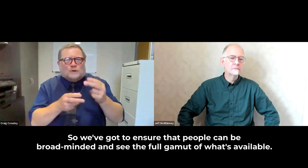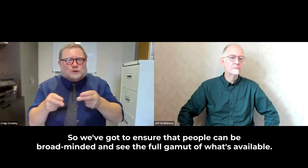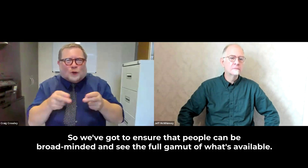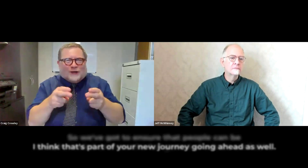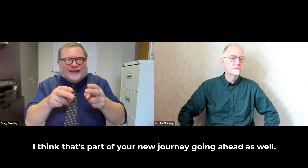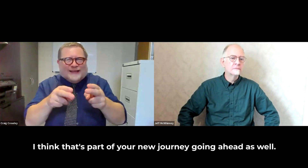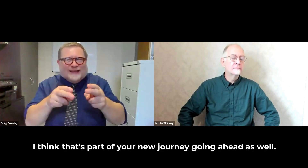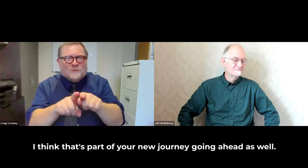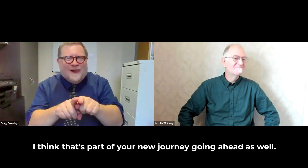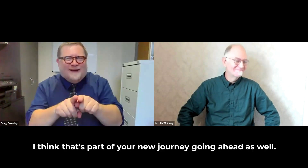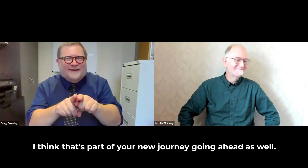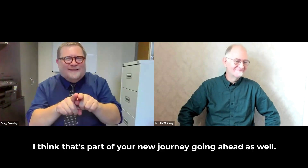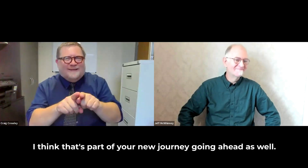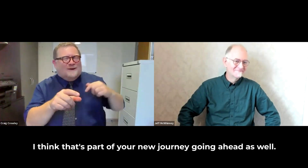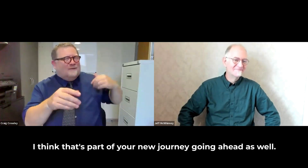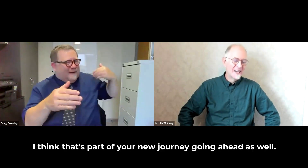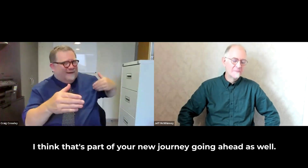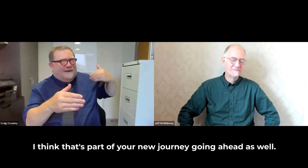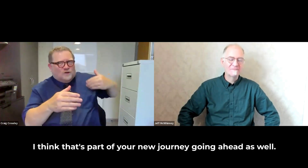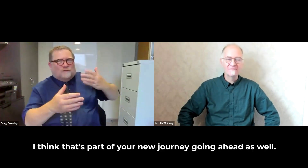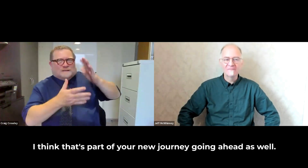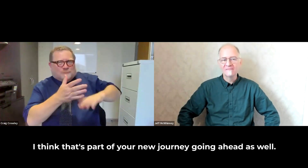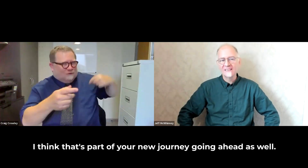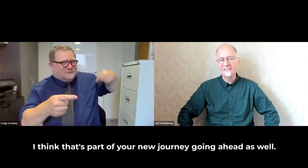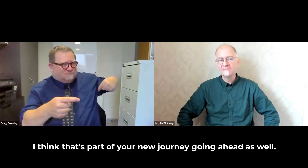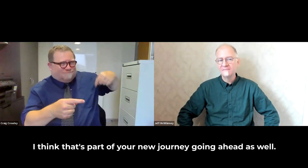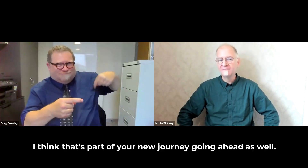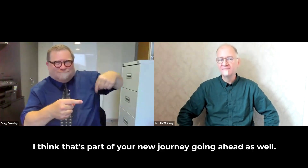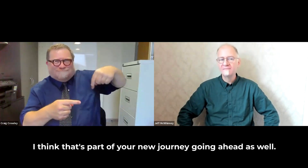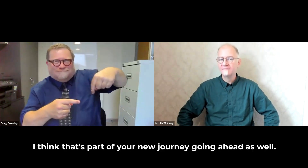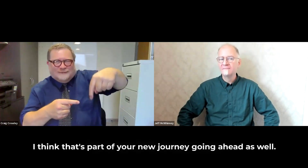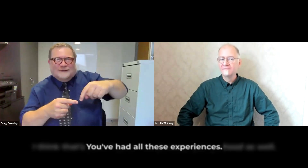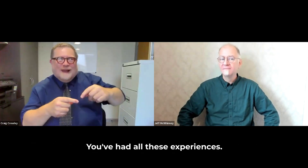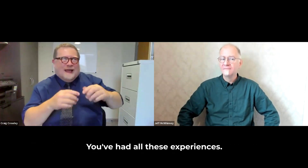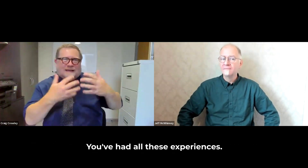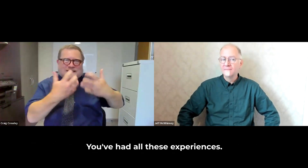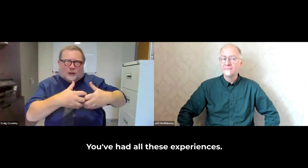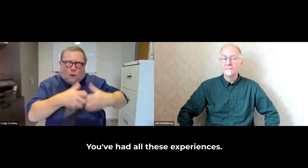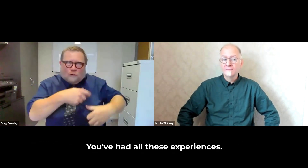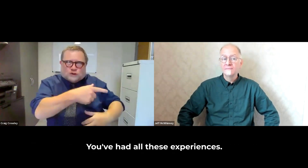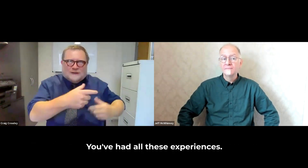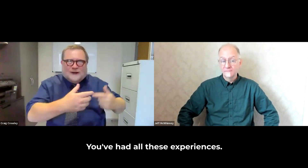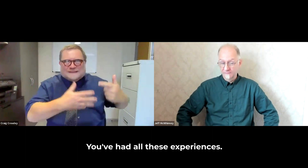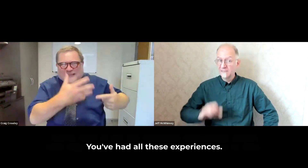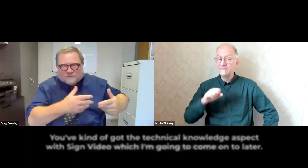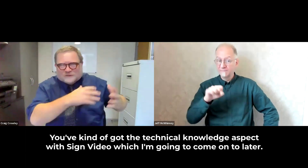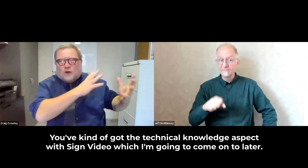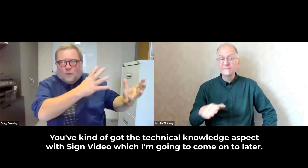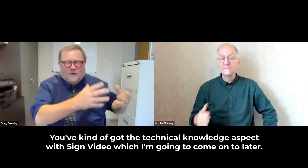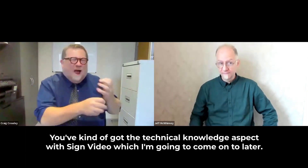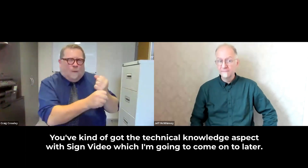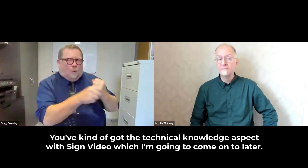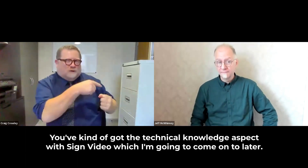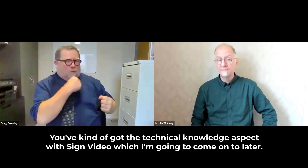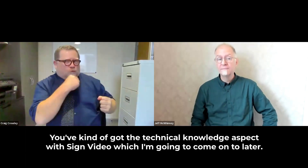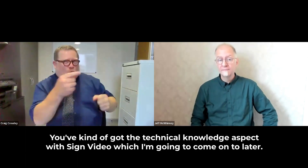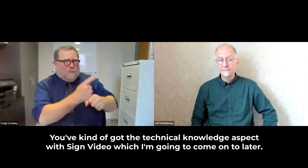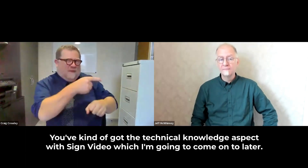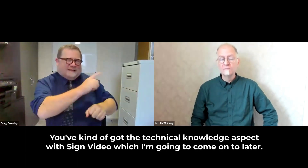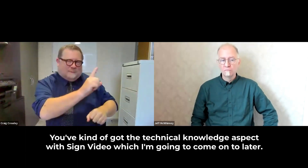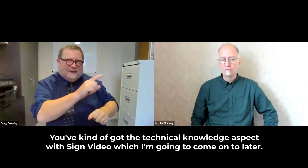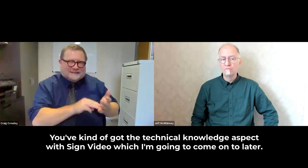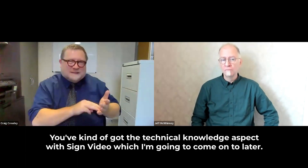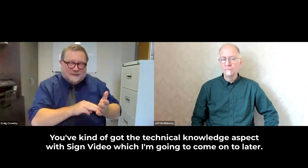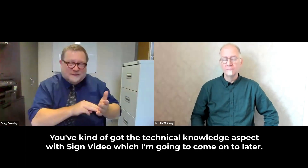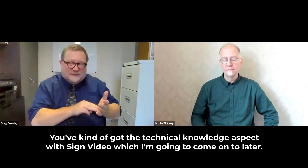available. I think that's part of your new journey going ahead as well. You've had all these experiences. You've kind of got the